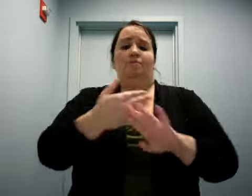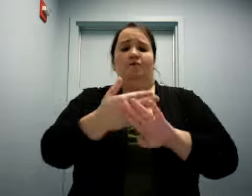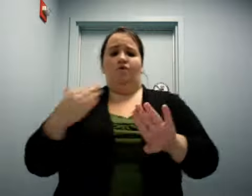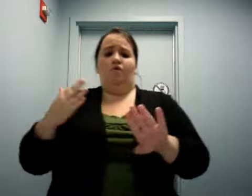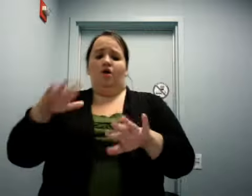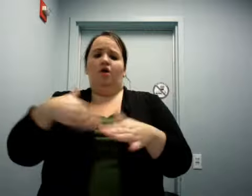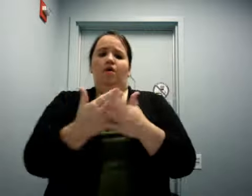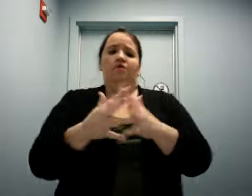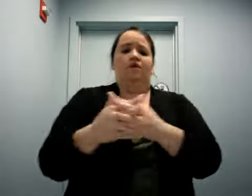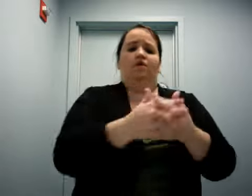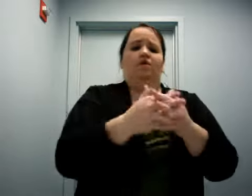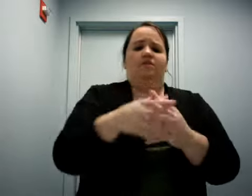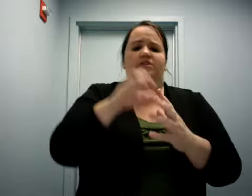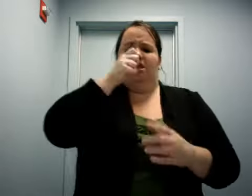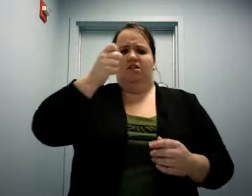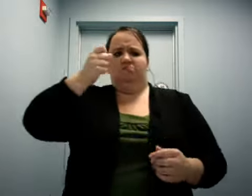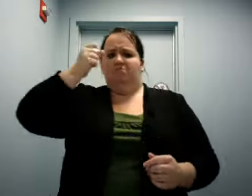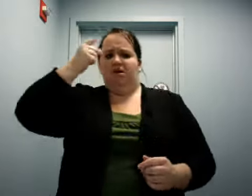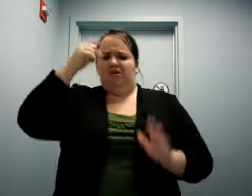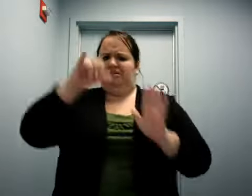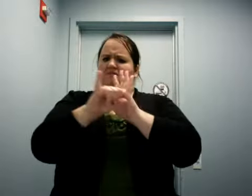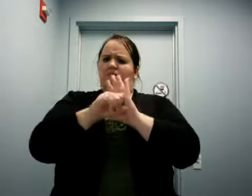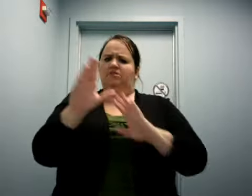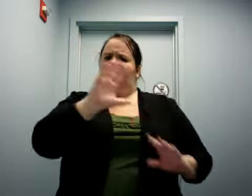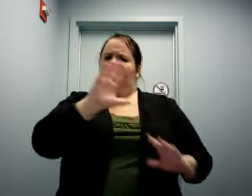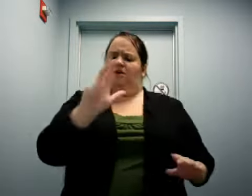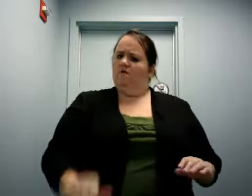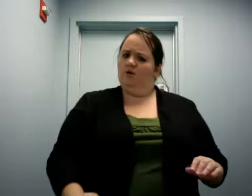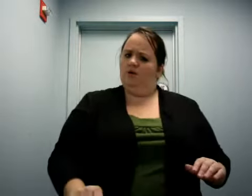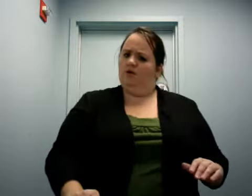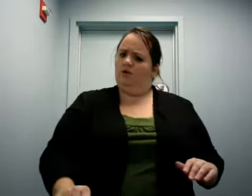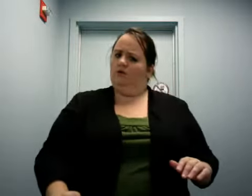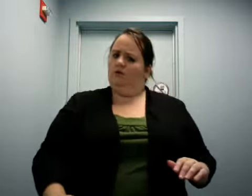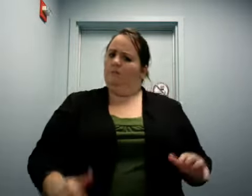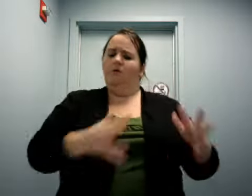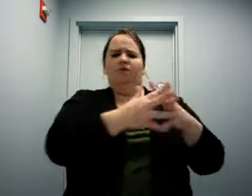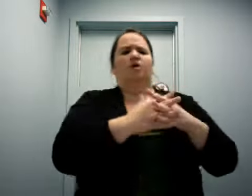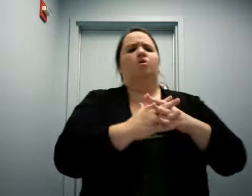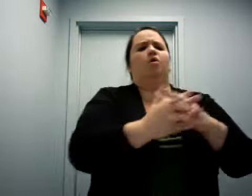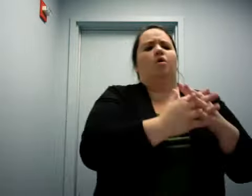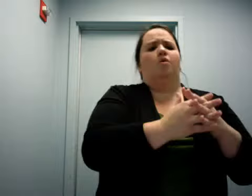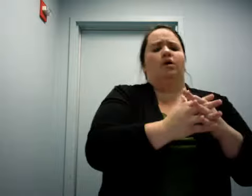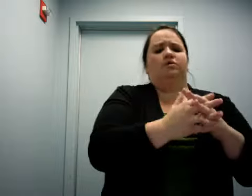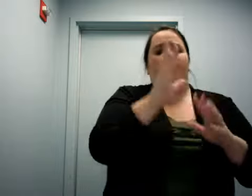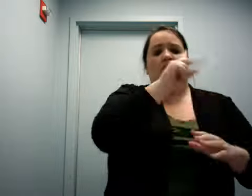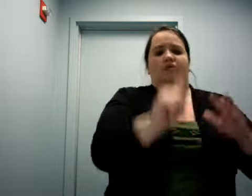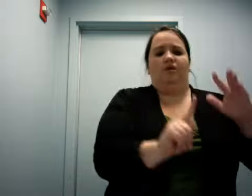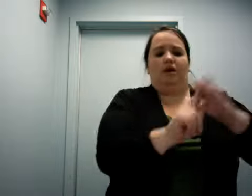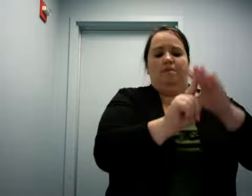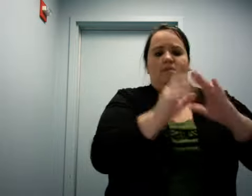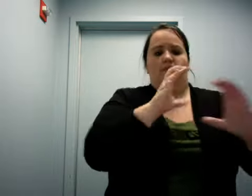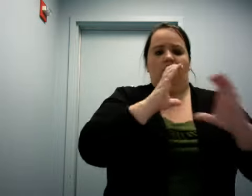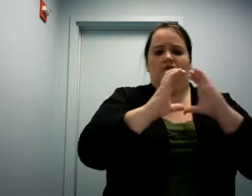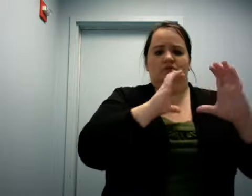consciously identify as Africa. But in the U.S., whenever Africa came out, people turned to me, never mind that I knew nothing about places like